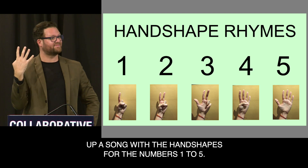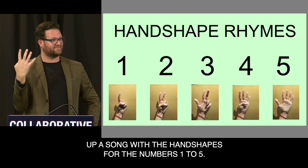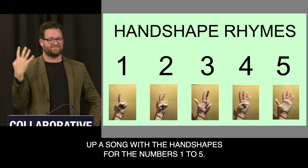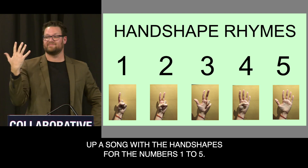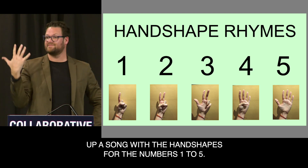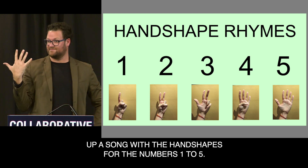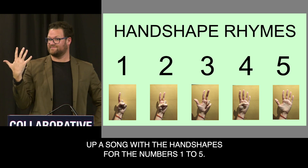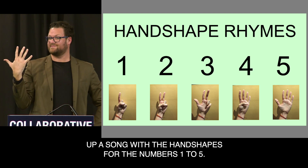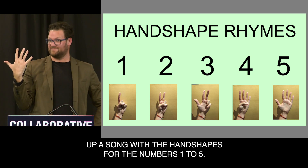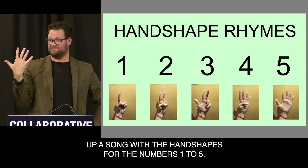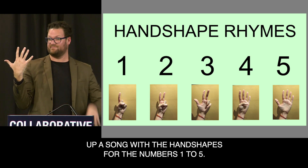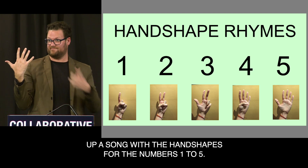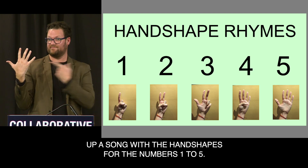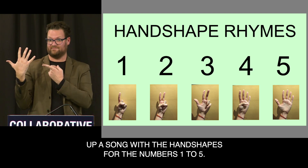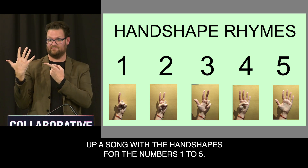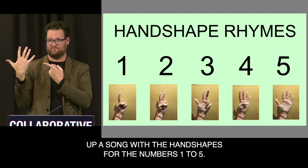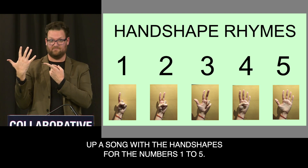the numbers 1 to 5.